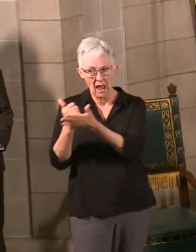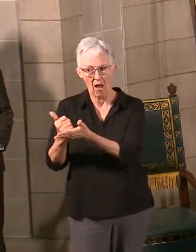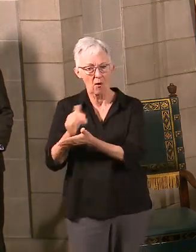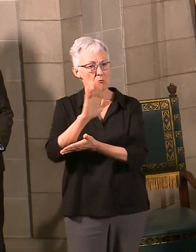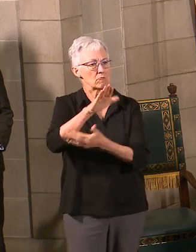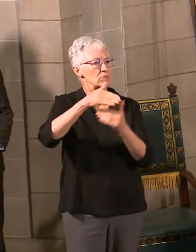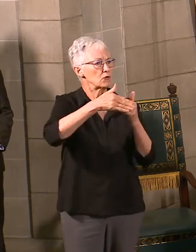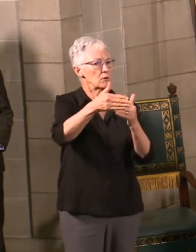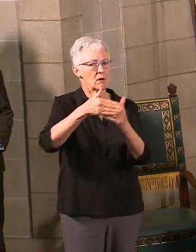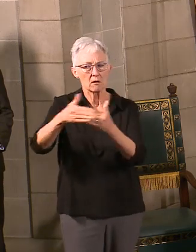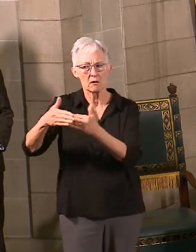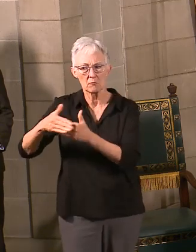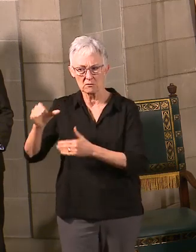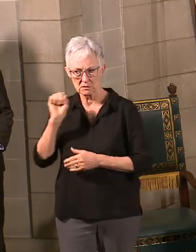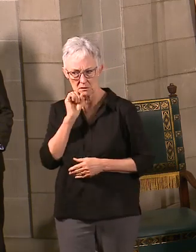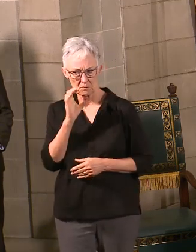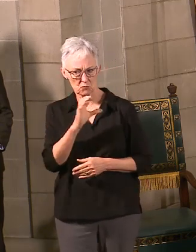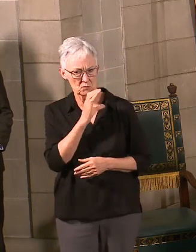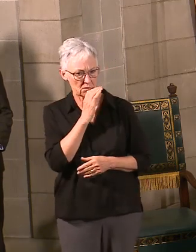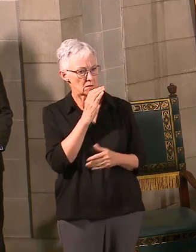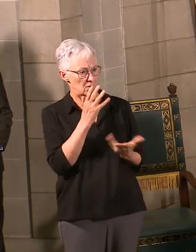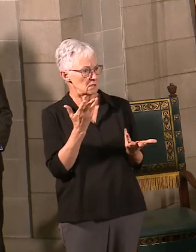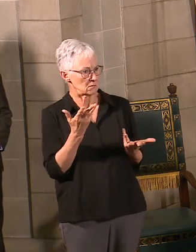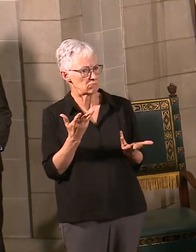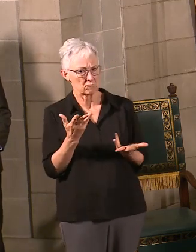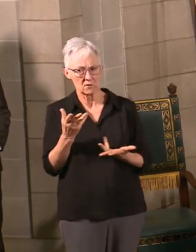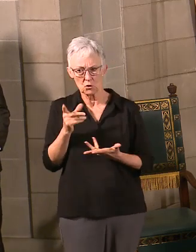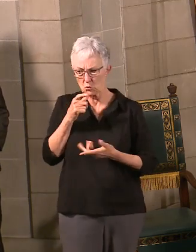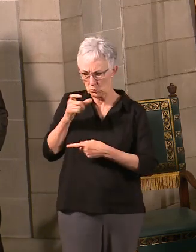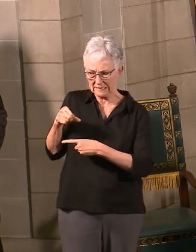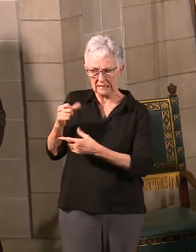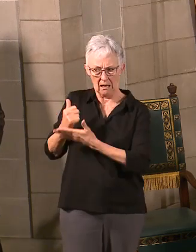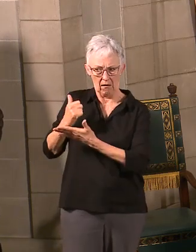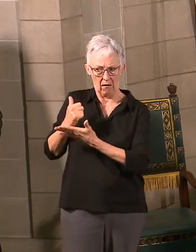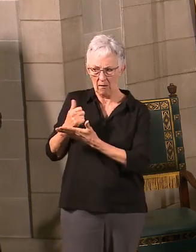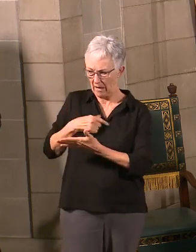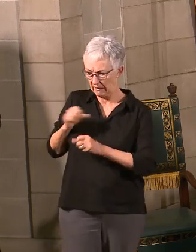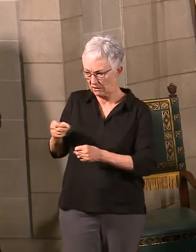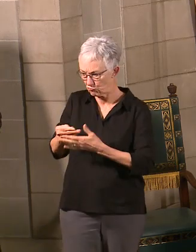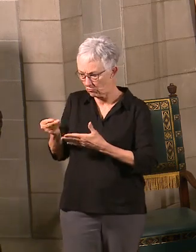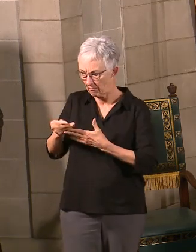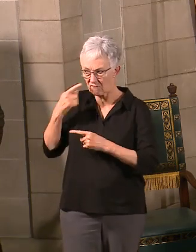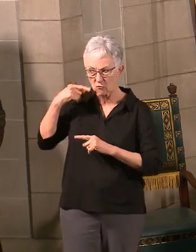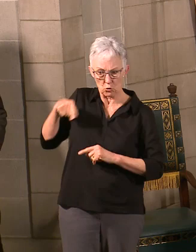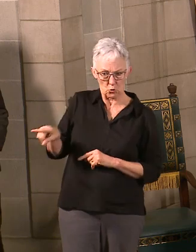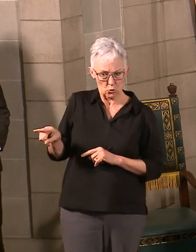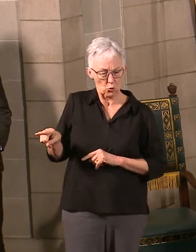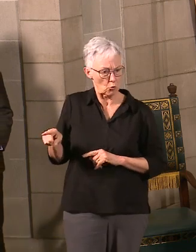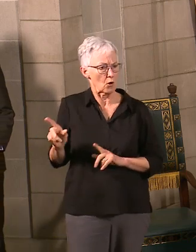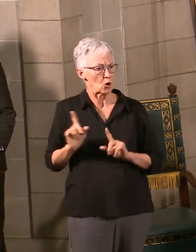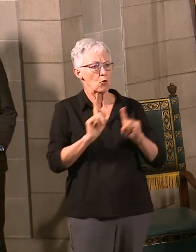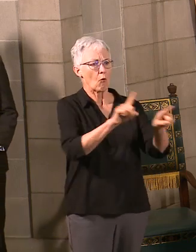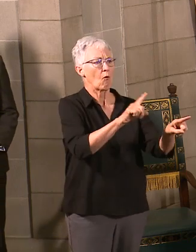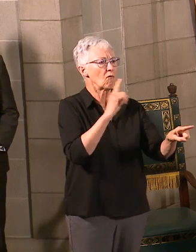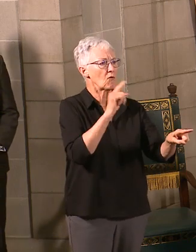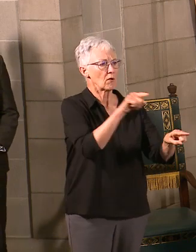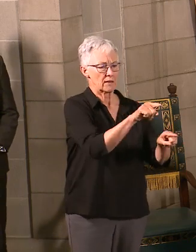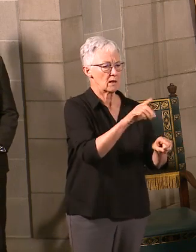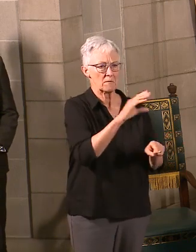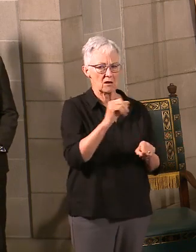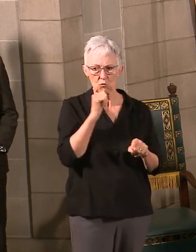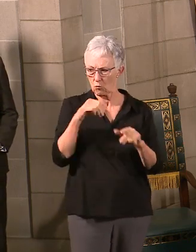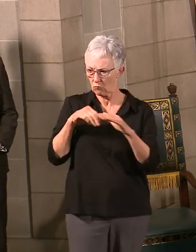socially appropriately distant, activity. These are the kind of things that we want people to focus on, and use your common sense and best